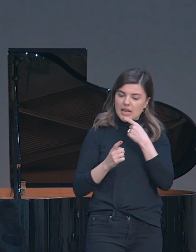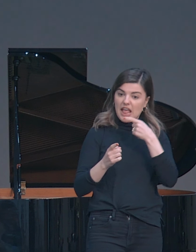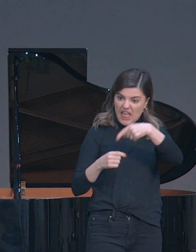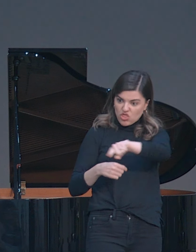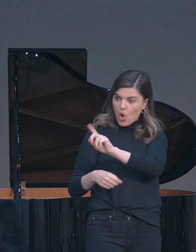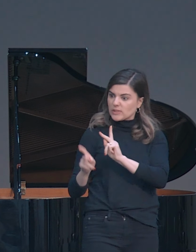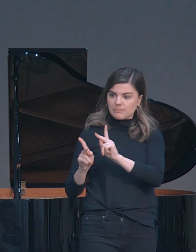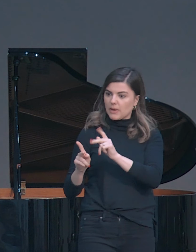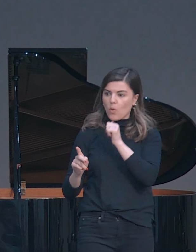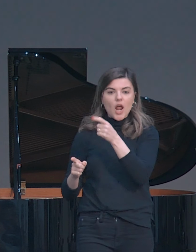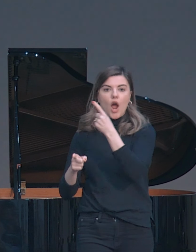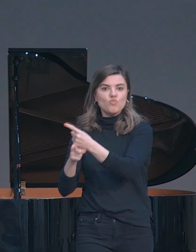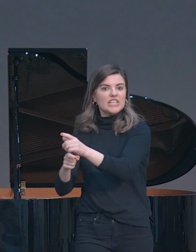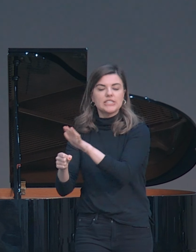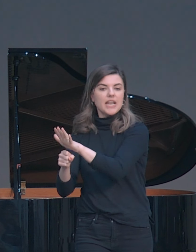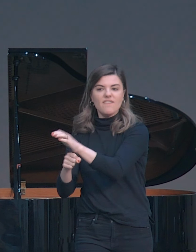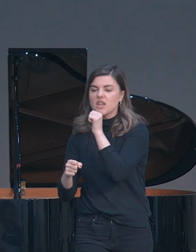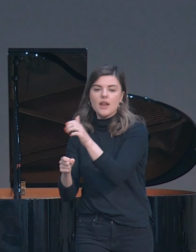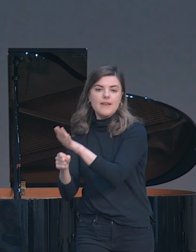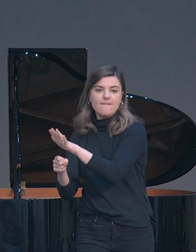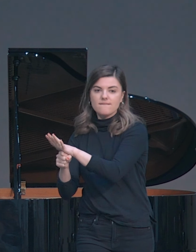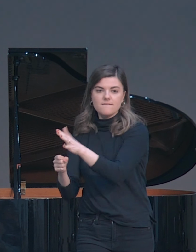were not righteous enough.